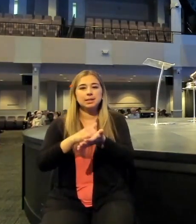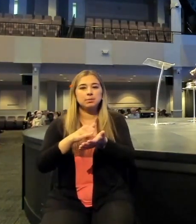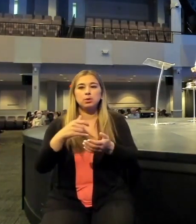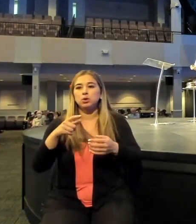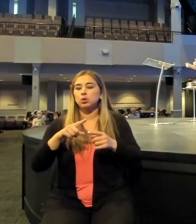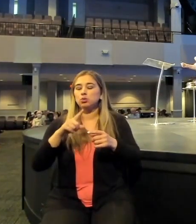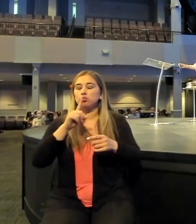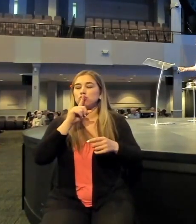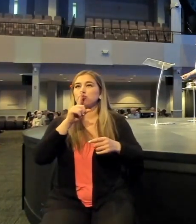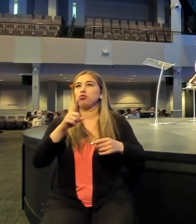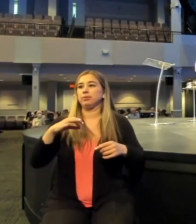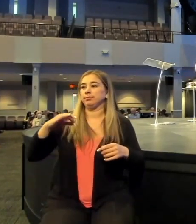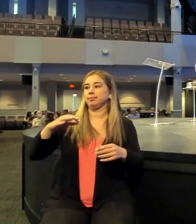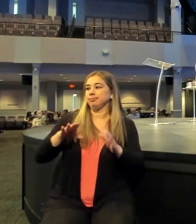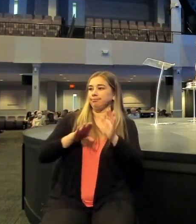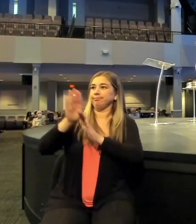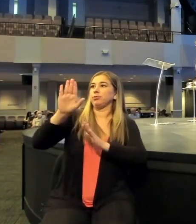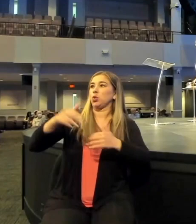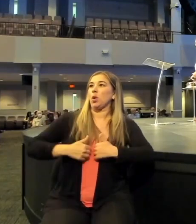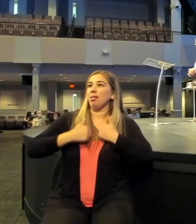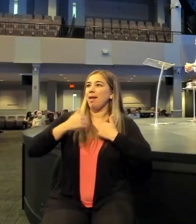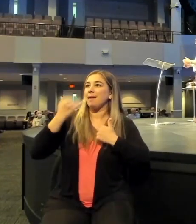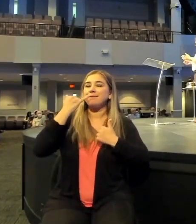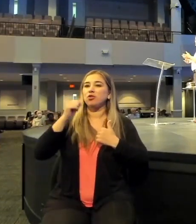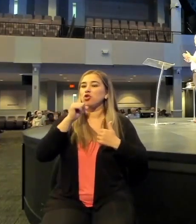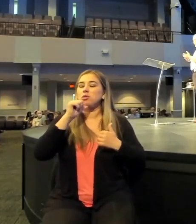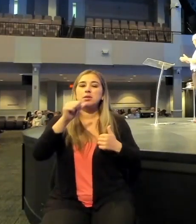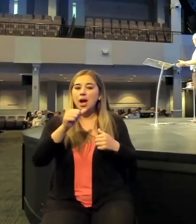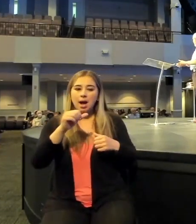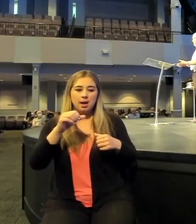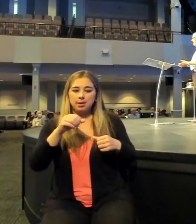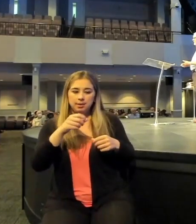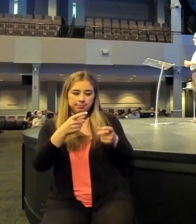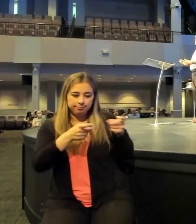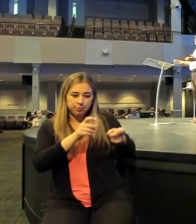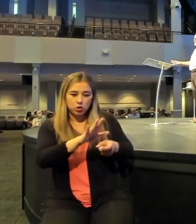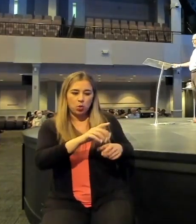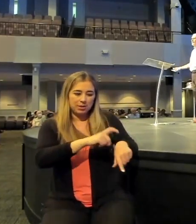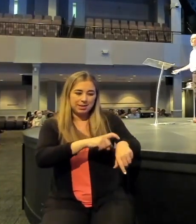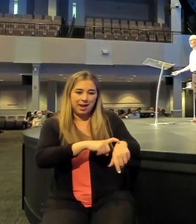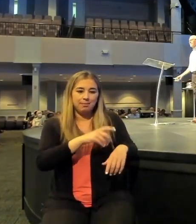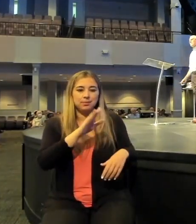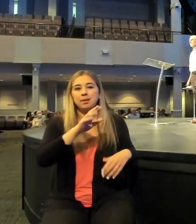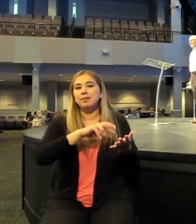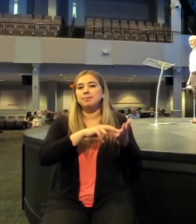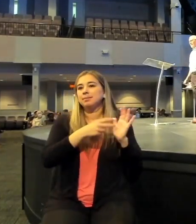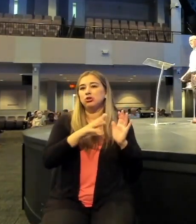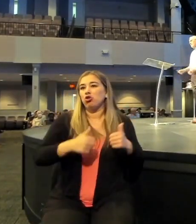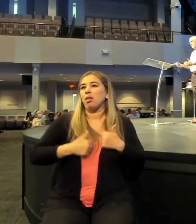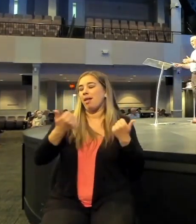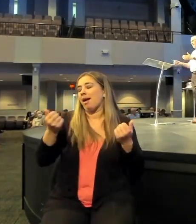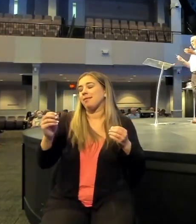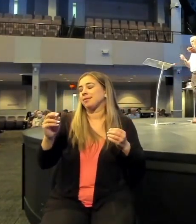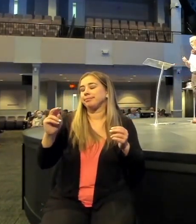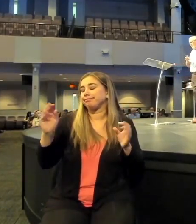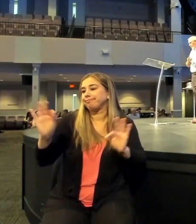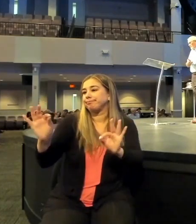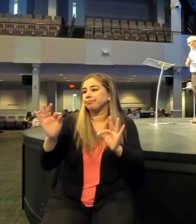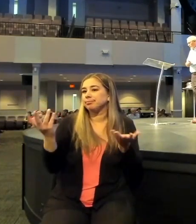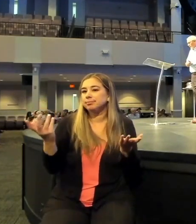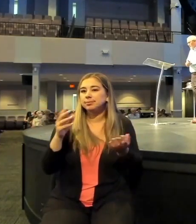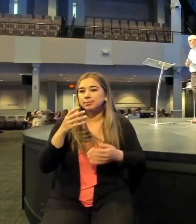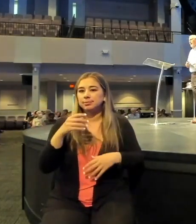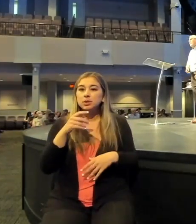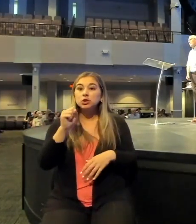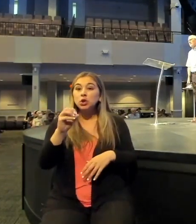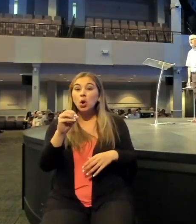life without making the most of your time. If you're not making the most of your time, you're actually not making the most of your life, because your life indeed is